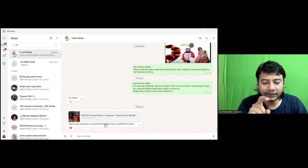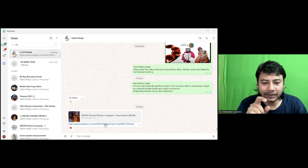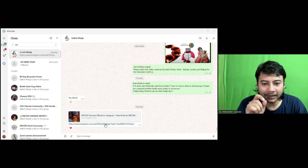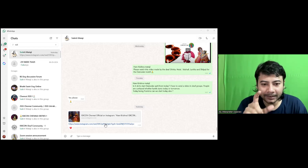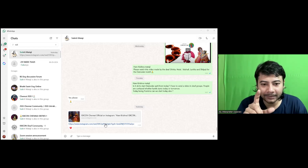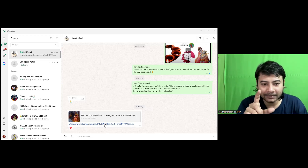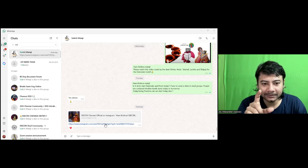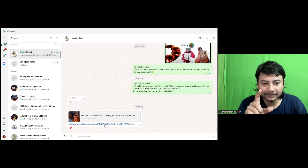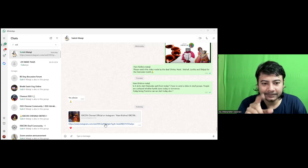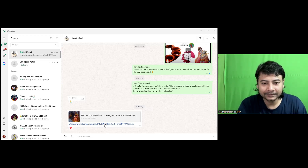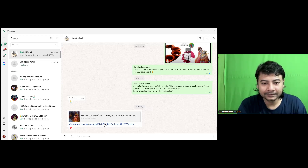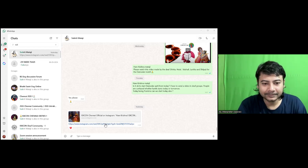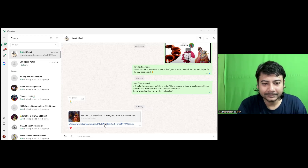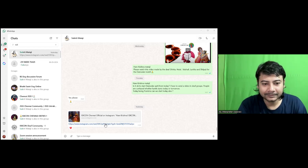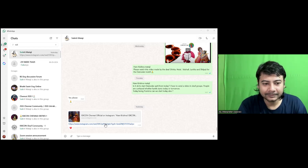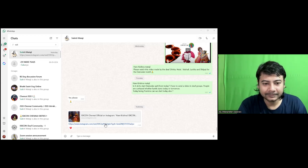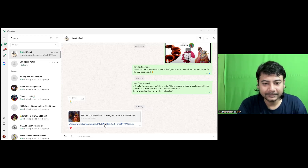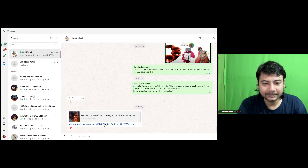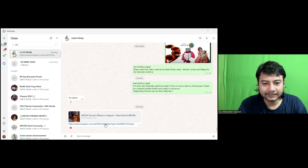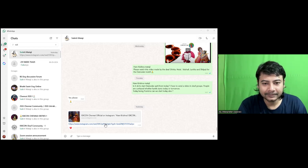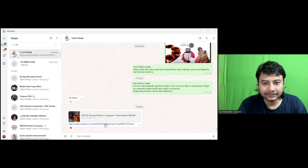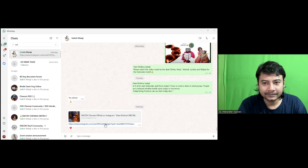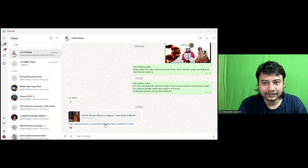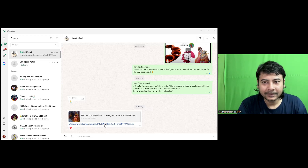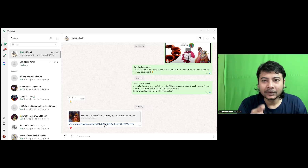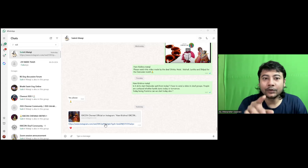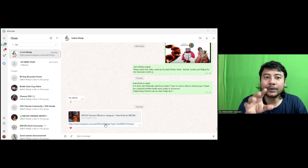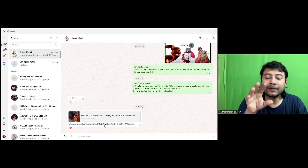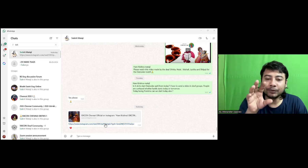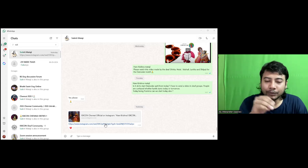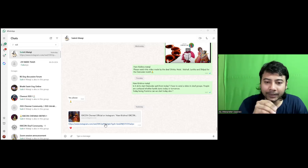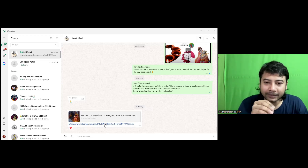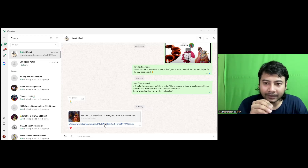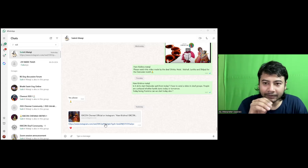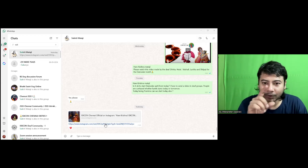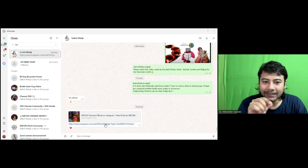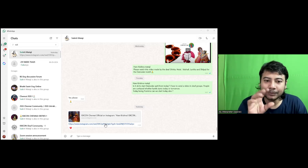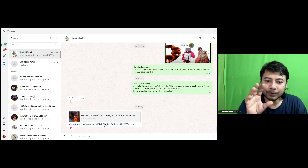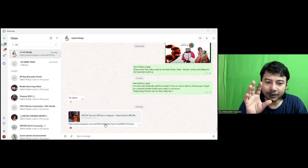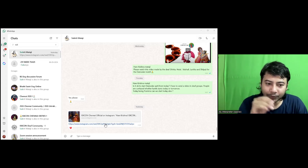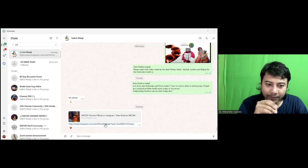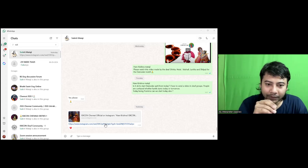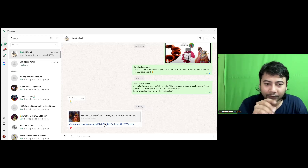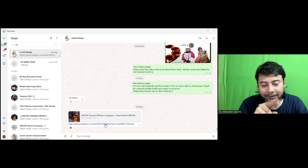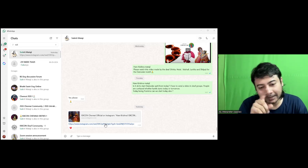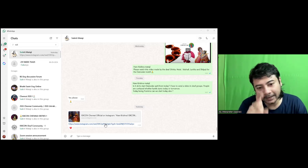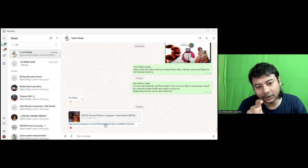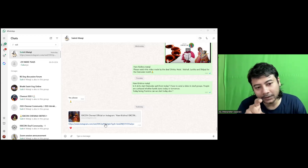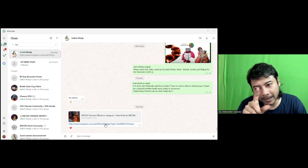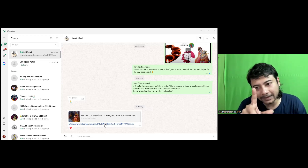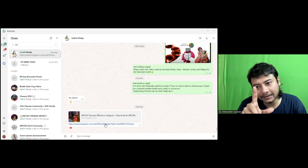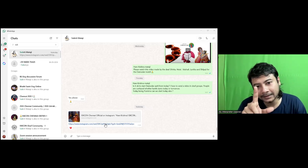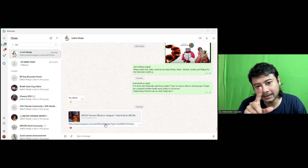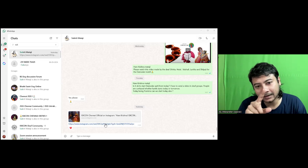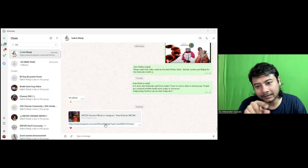Have you clicked on that link, Mataji? Yeah, it's not running for you people. No, you would have to take WhatsApp. You could have to turn it off and then click